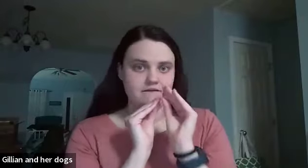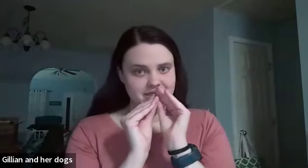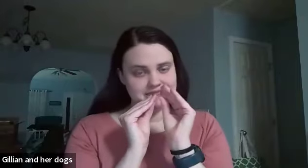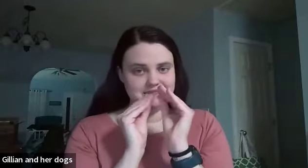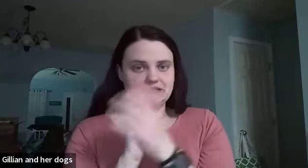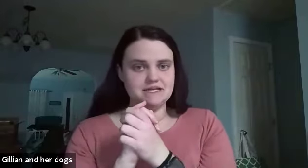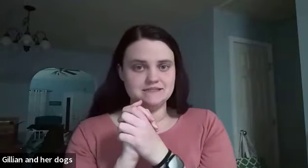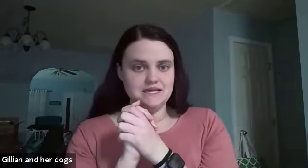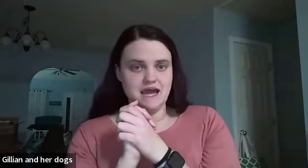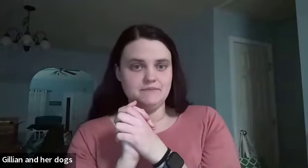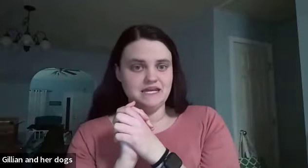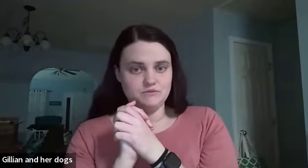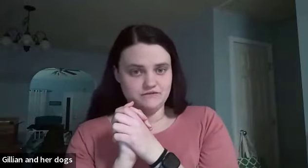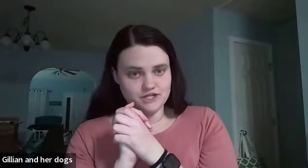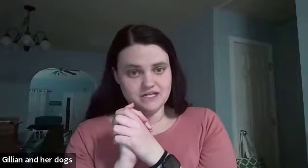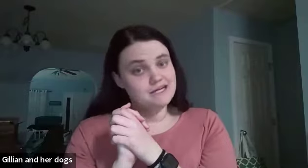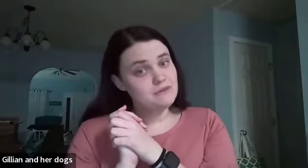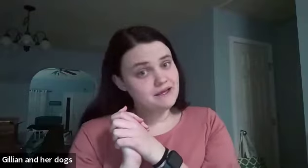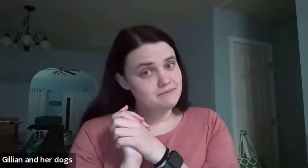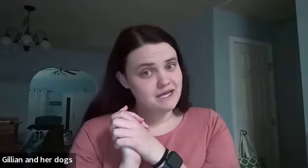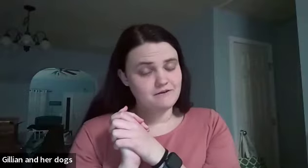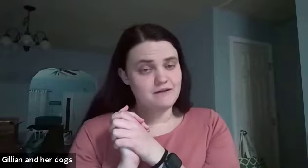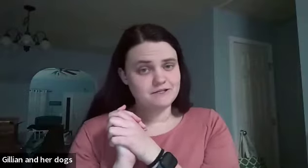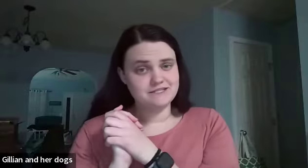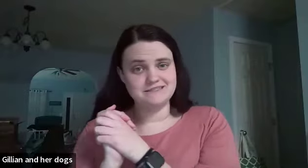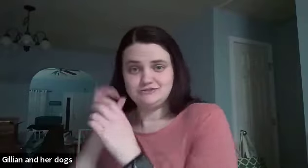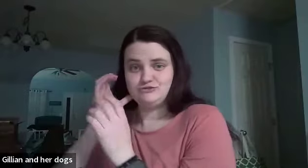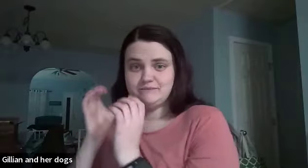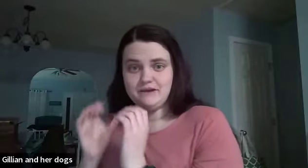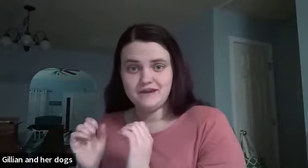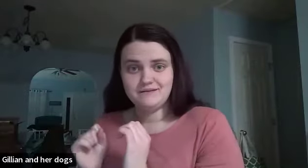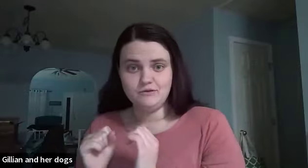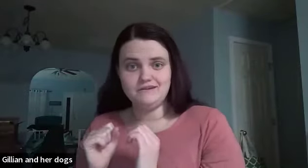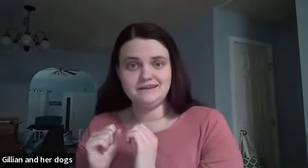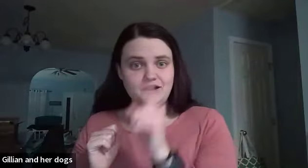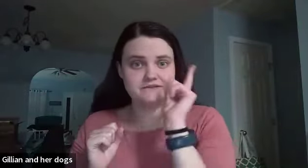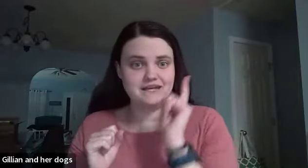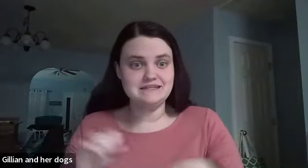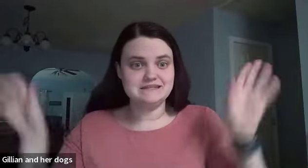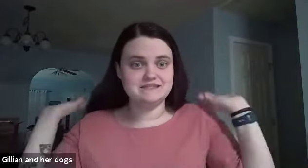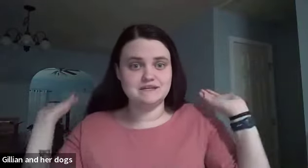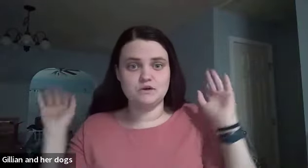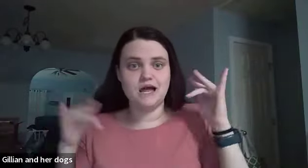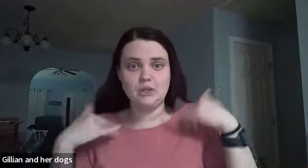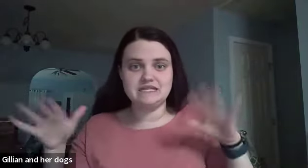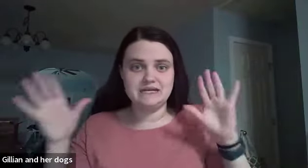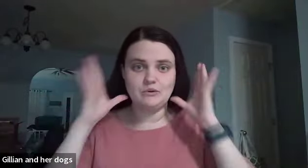hair fixed because I'm getting it refreshed and I don't like cutting my hair. I'm very strict about that. I'm only like cut off the dead ends and that's it. We're not losing any